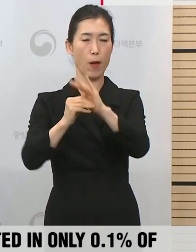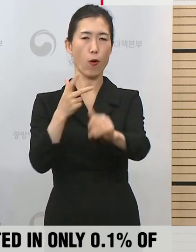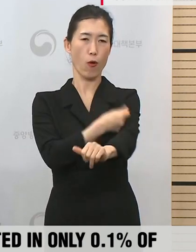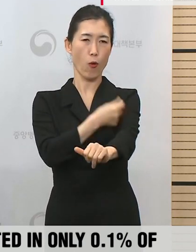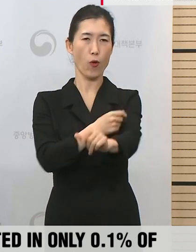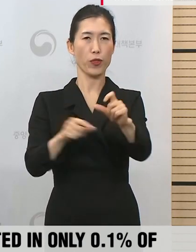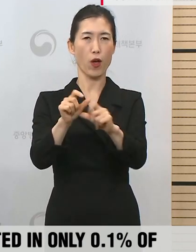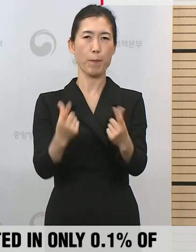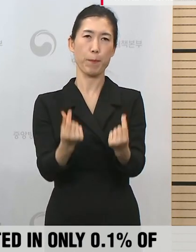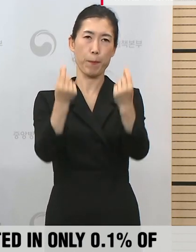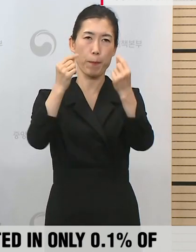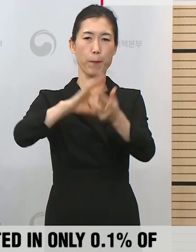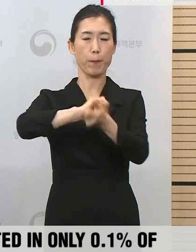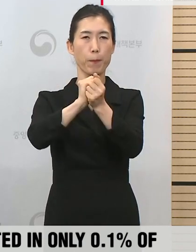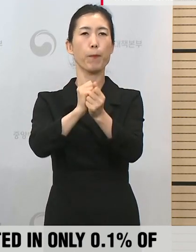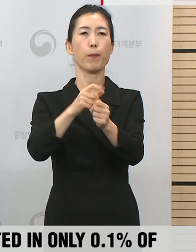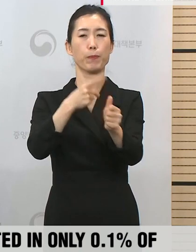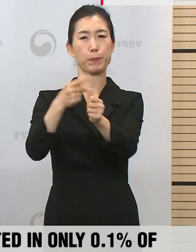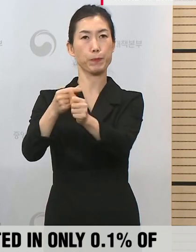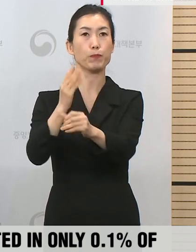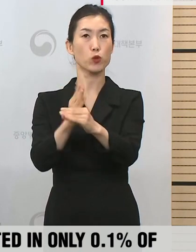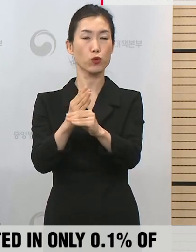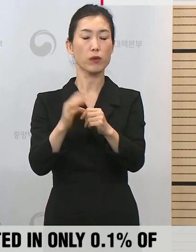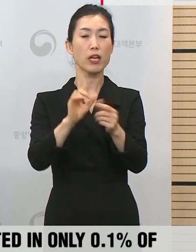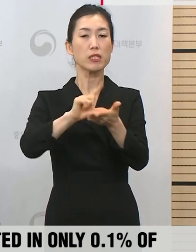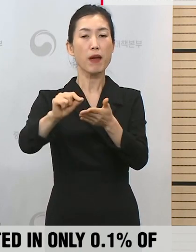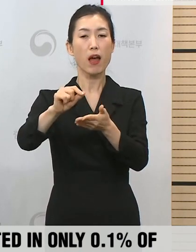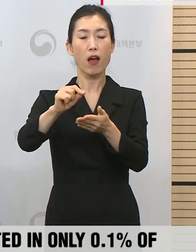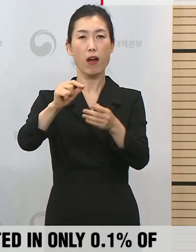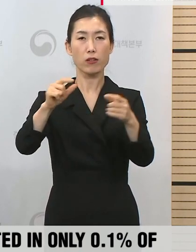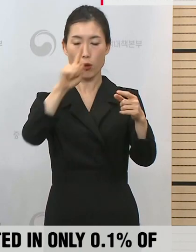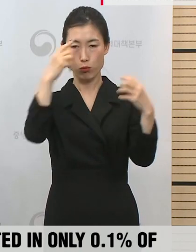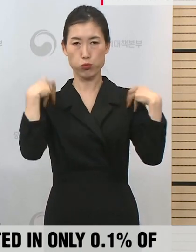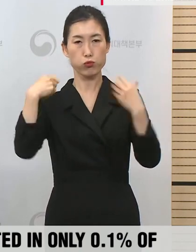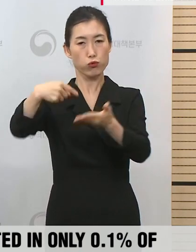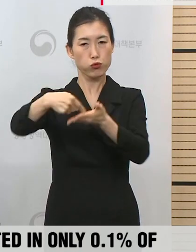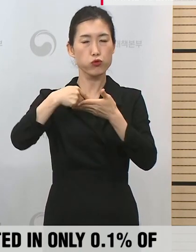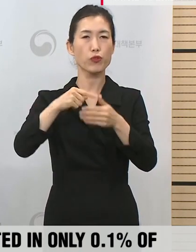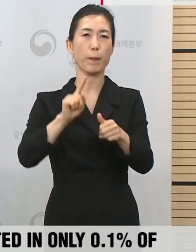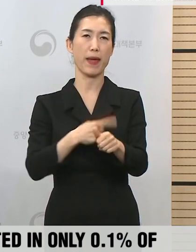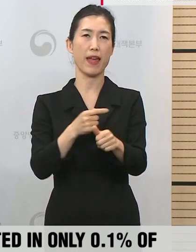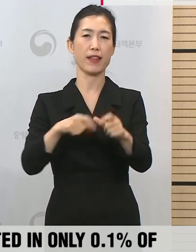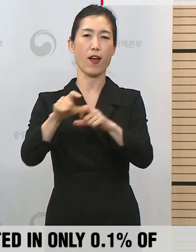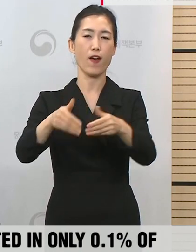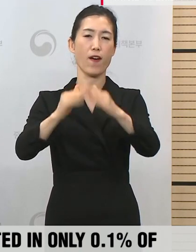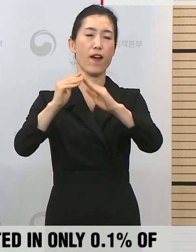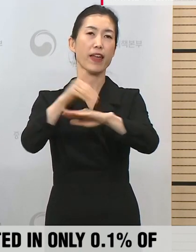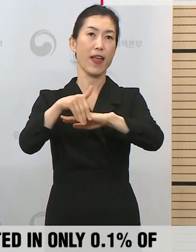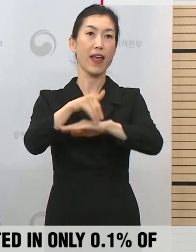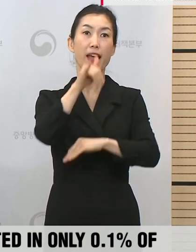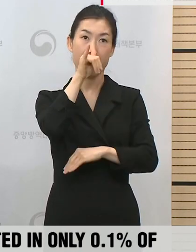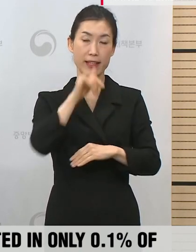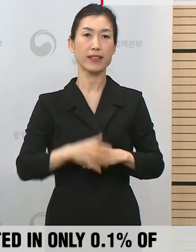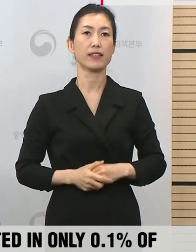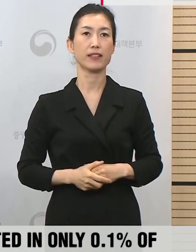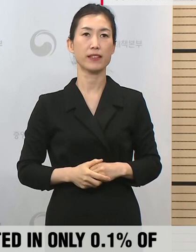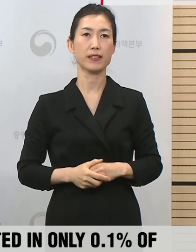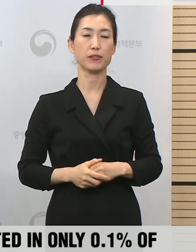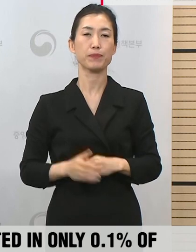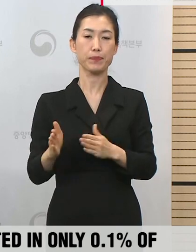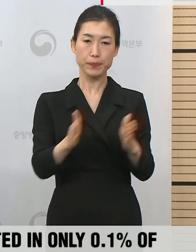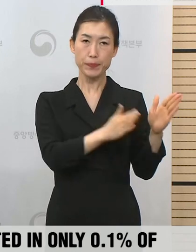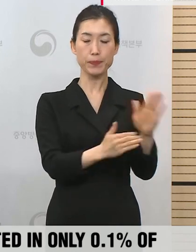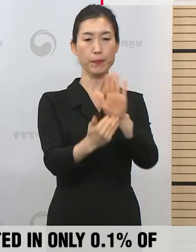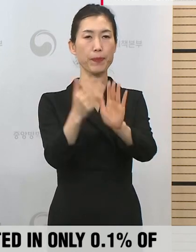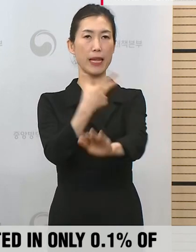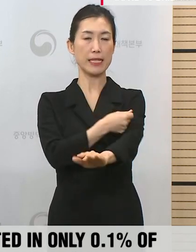order to speed up our inoculation rate. And we are also responding to the demands, the increase in